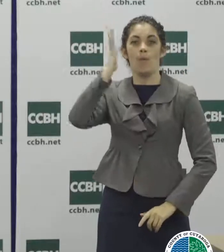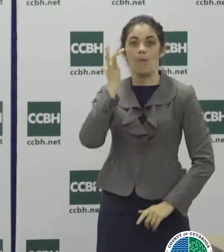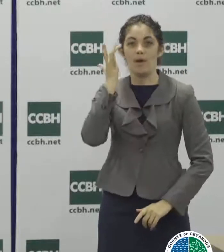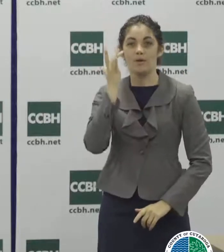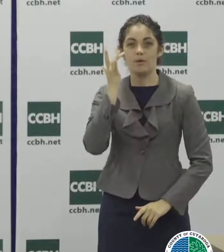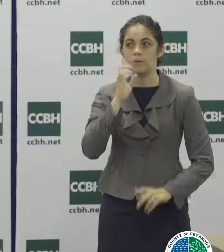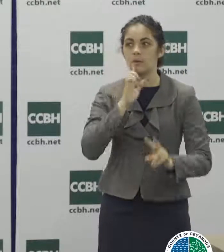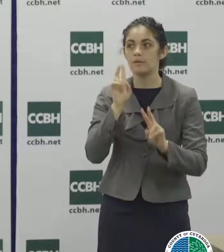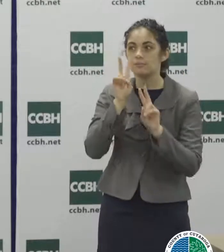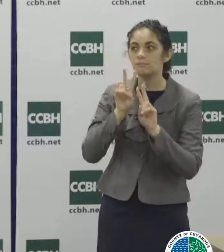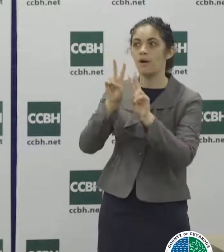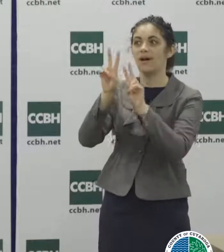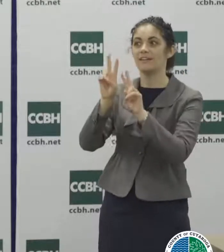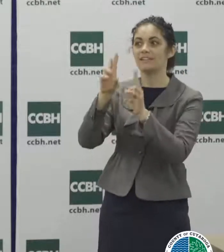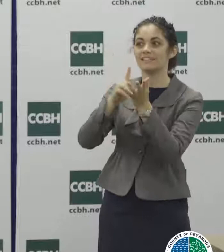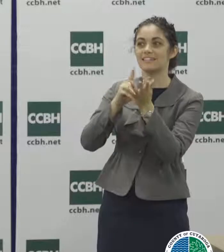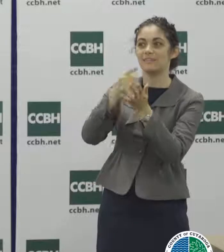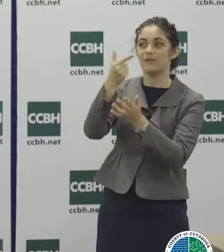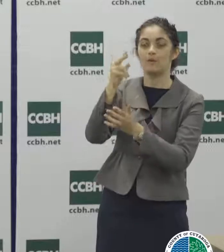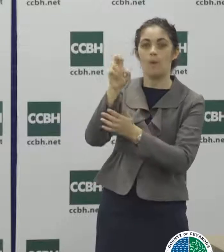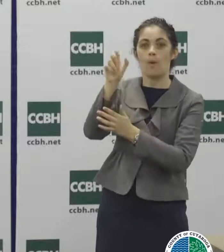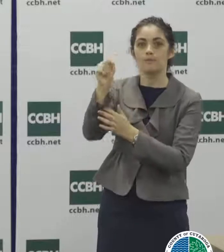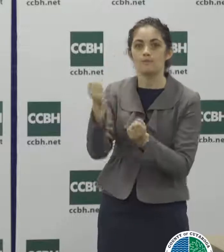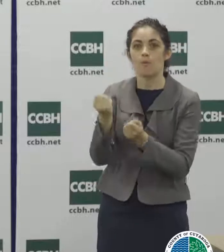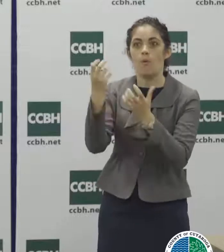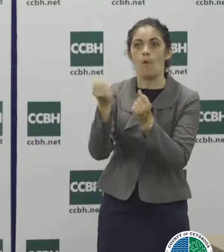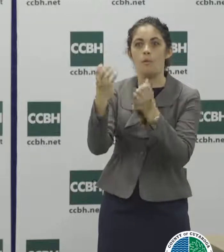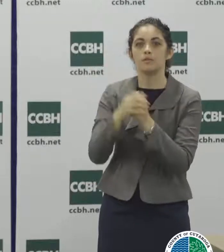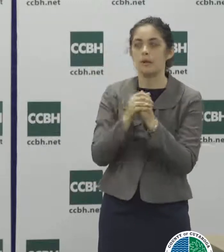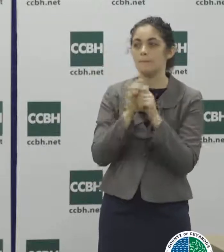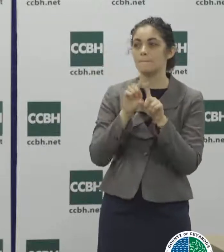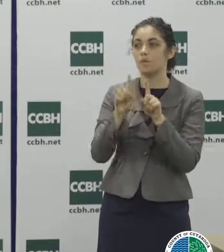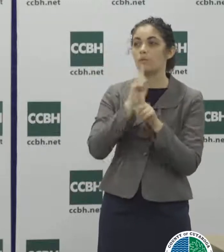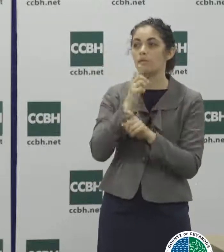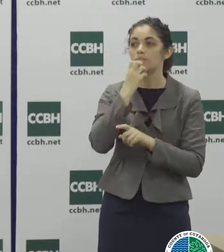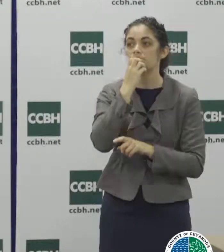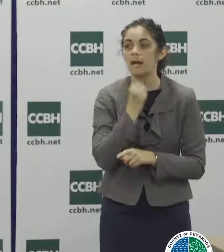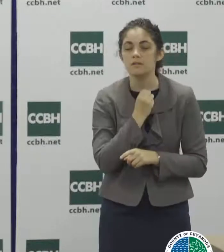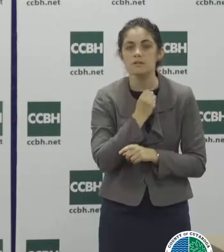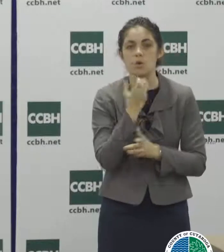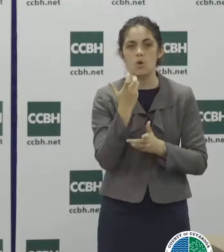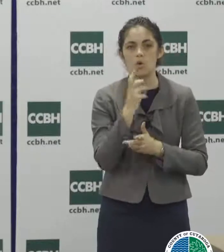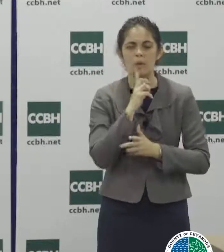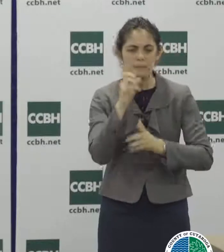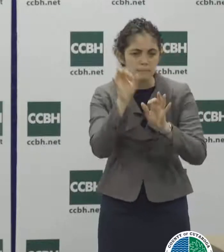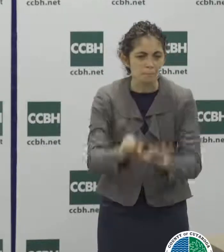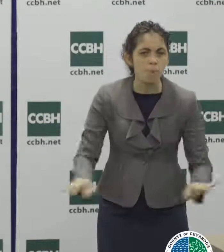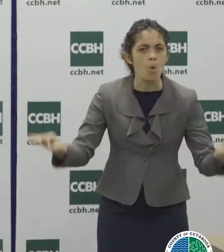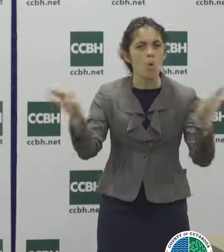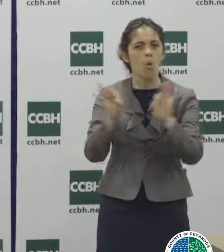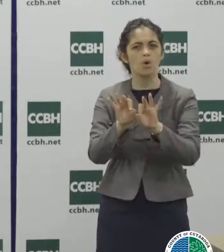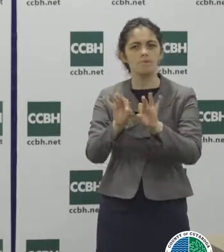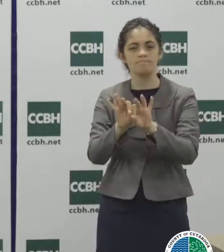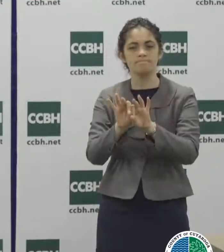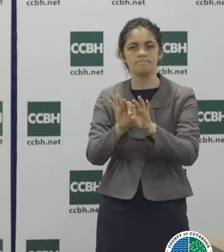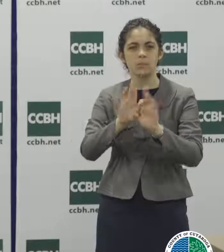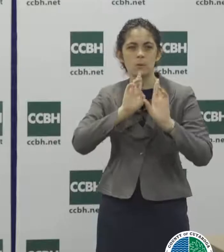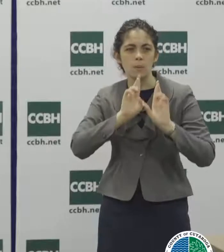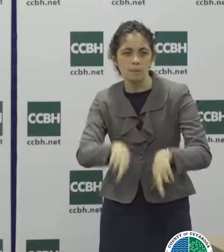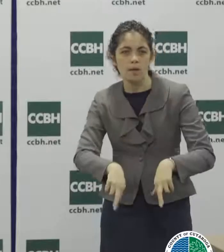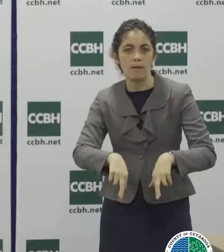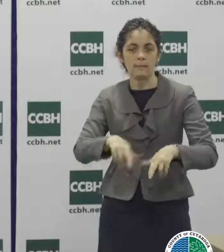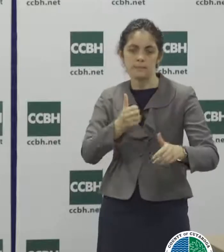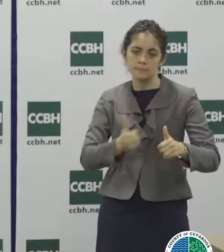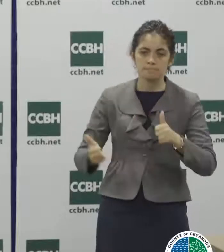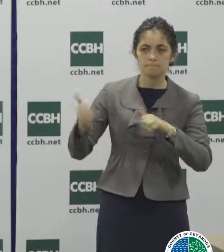because they admired Dr. Gullett so much, but they had learned some values as to how important it is to respond and